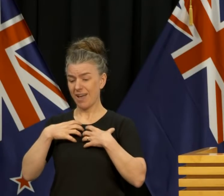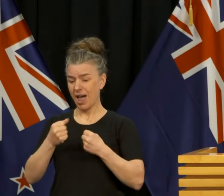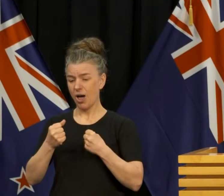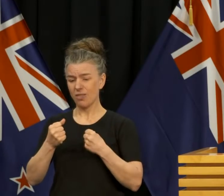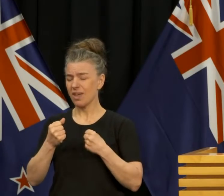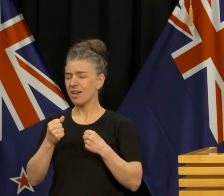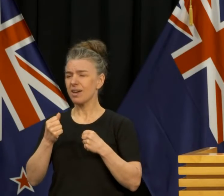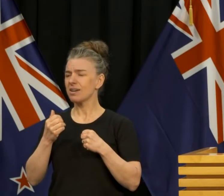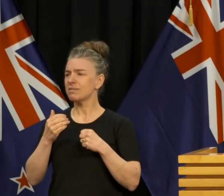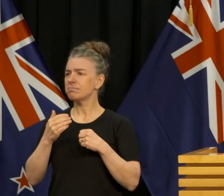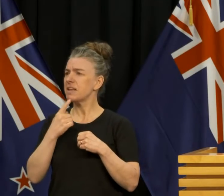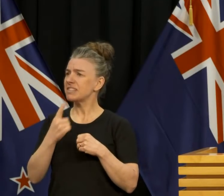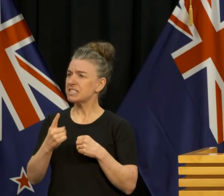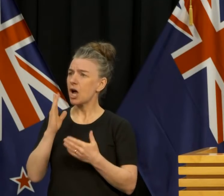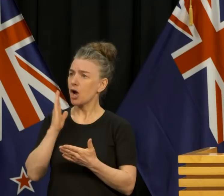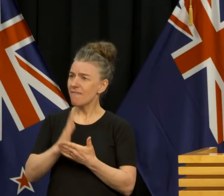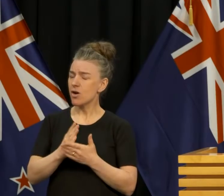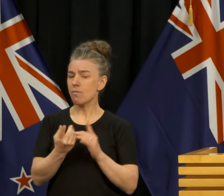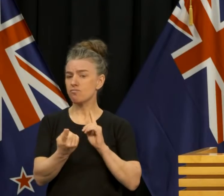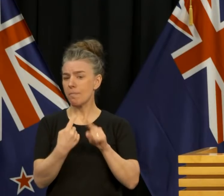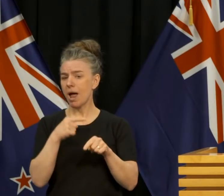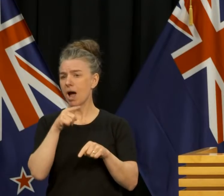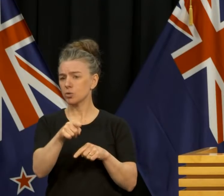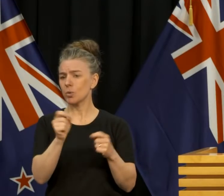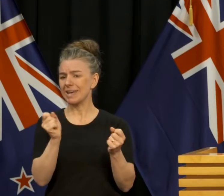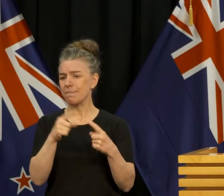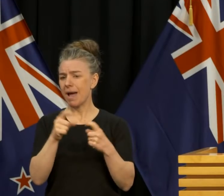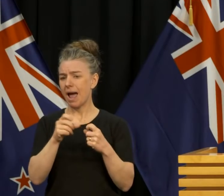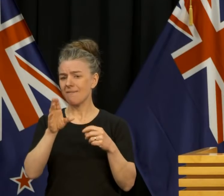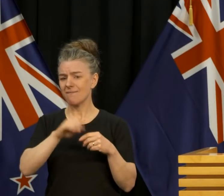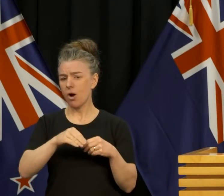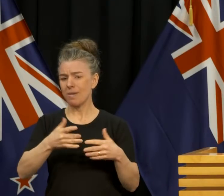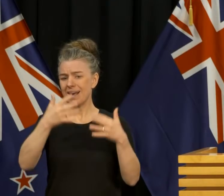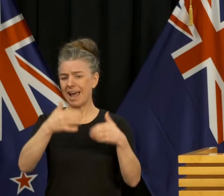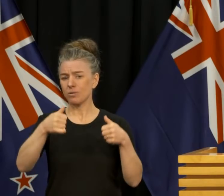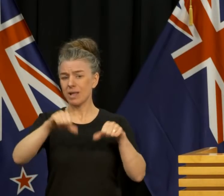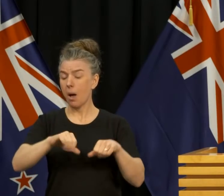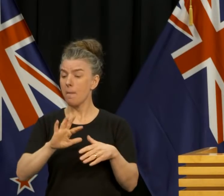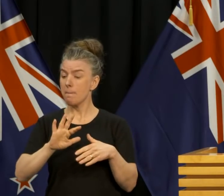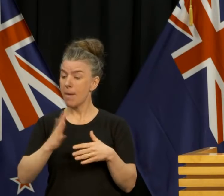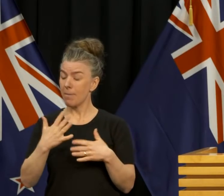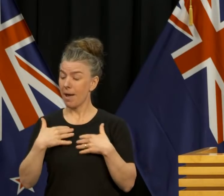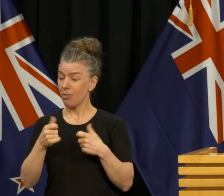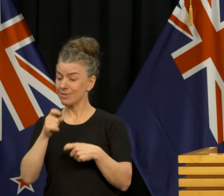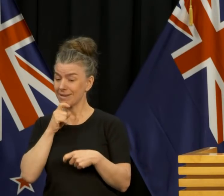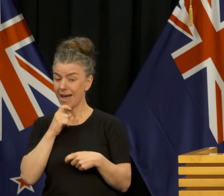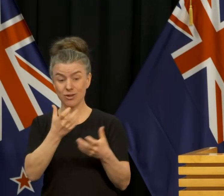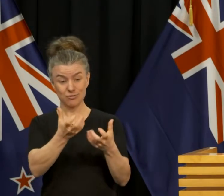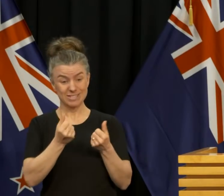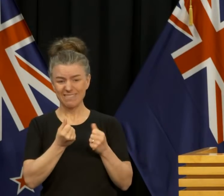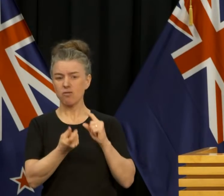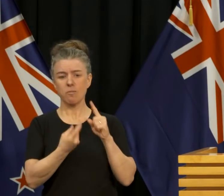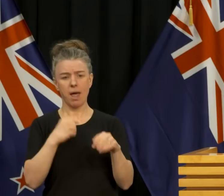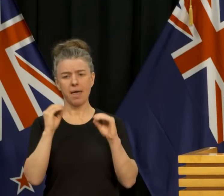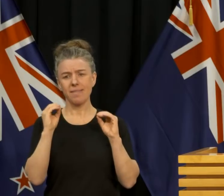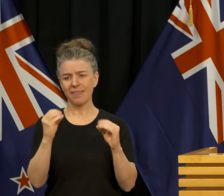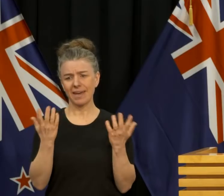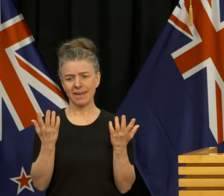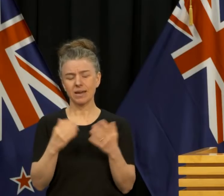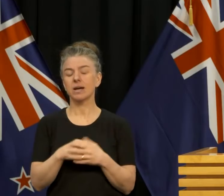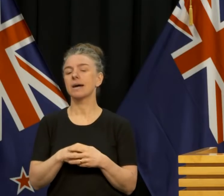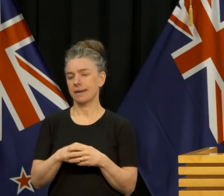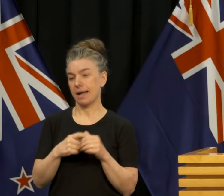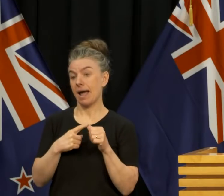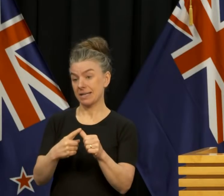those two emails from Countdown. What communications did occur? Or did they just receive those emails and not reply? I think the response, the communication